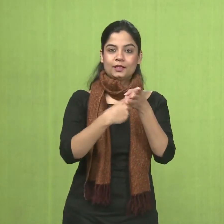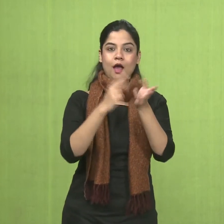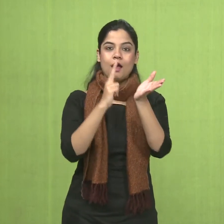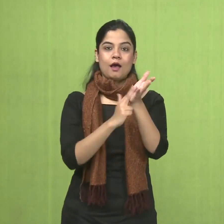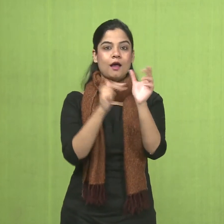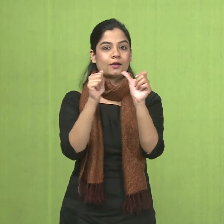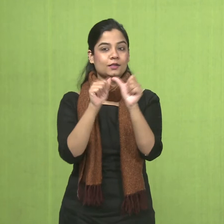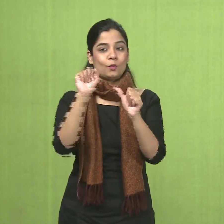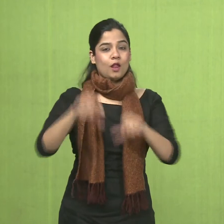Meena